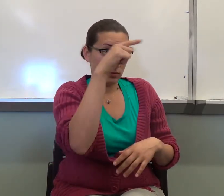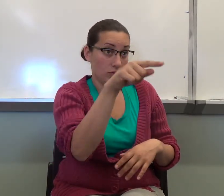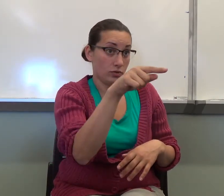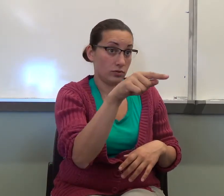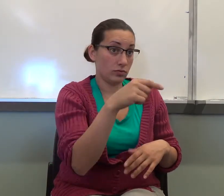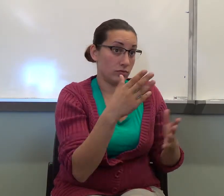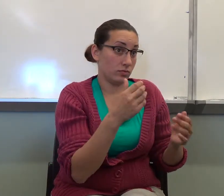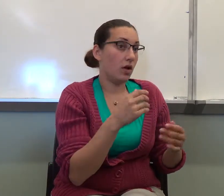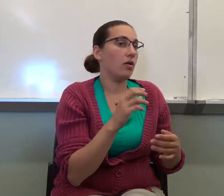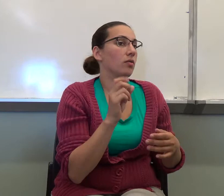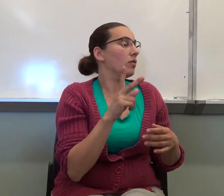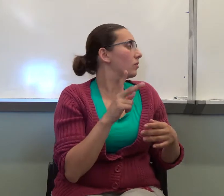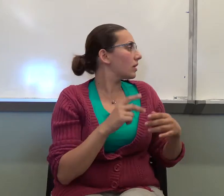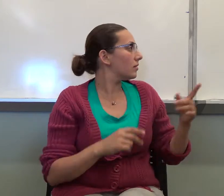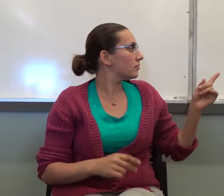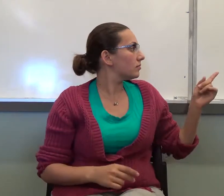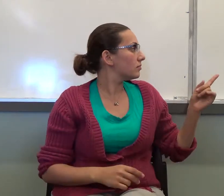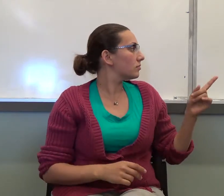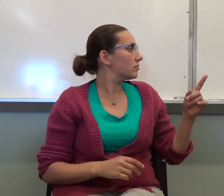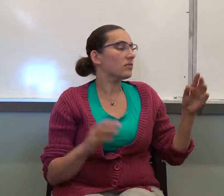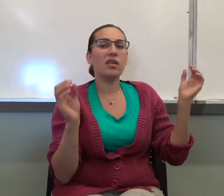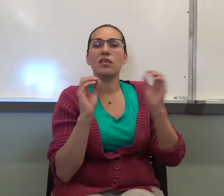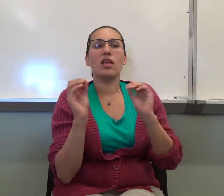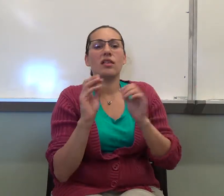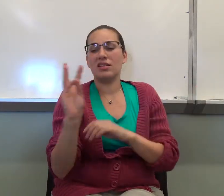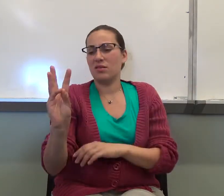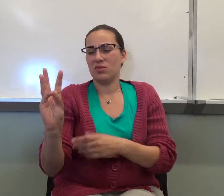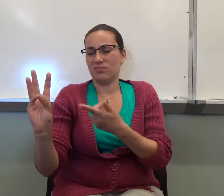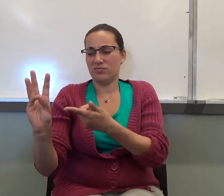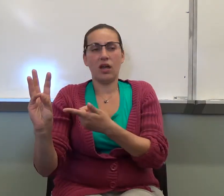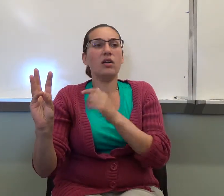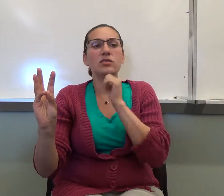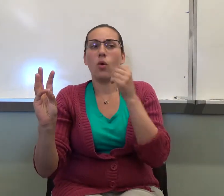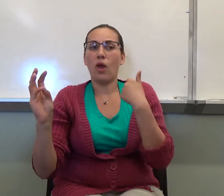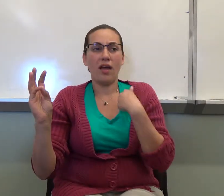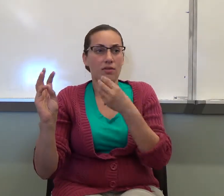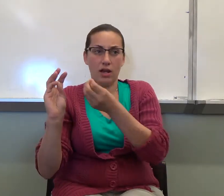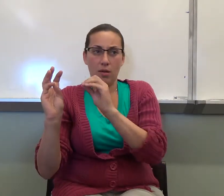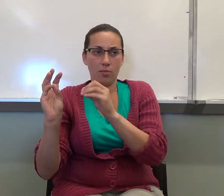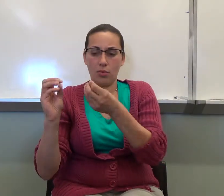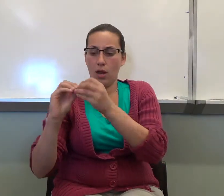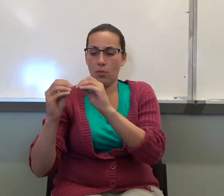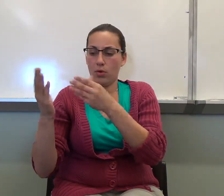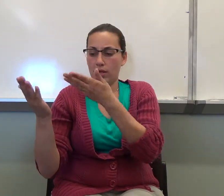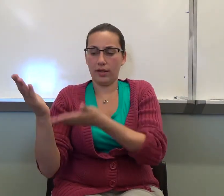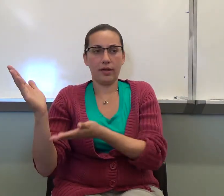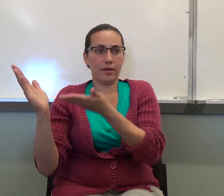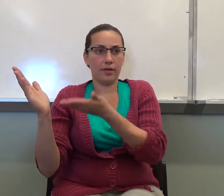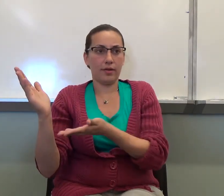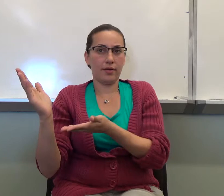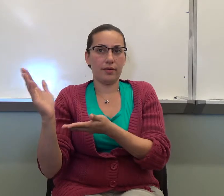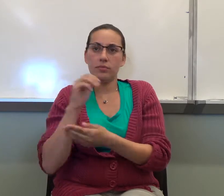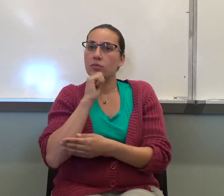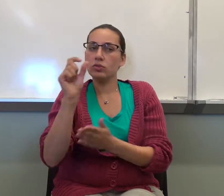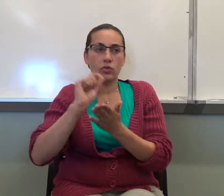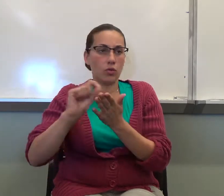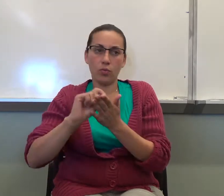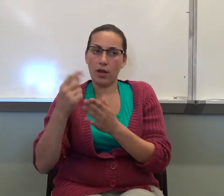doesn't appear, does it? There's nothing next to that W, but it's really 1. That's the coefficient we never write. So then